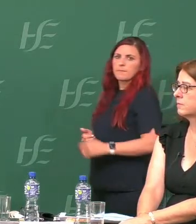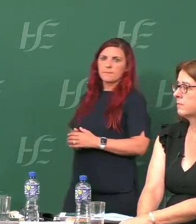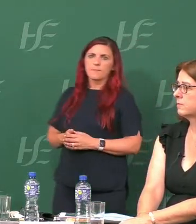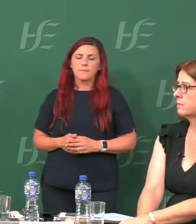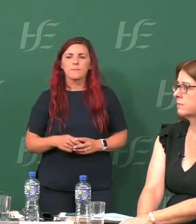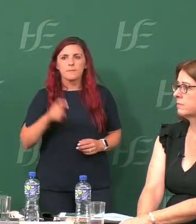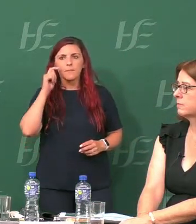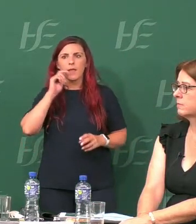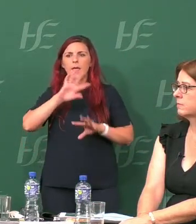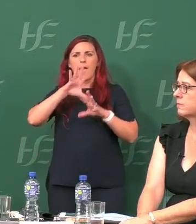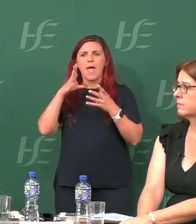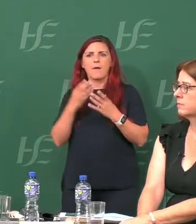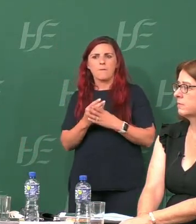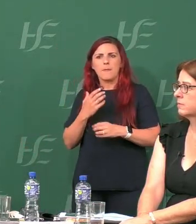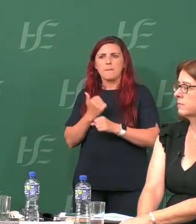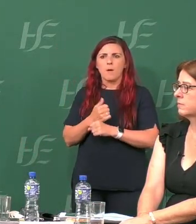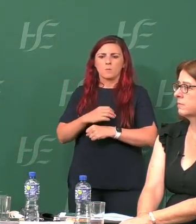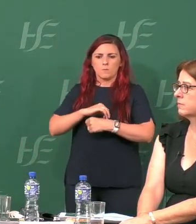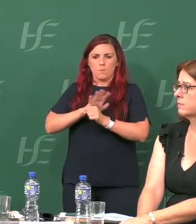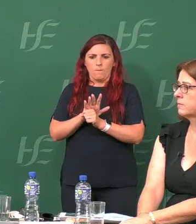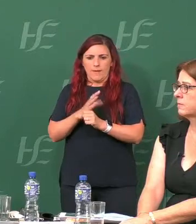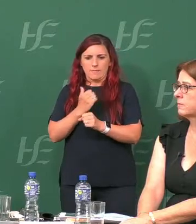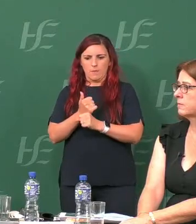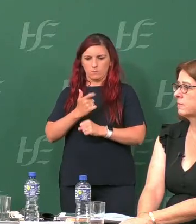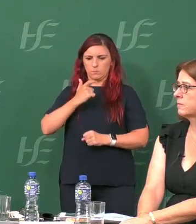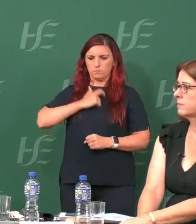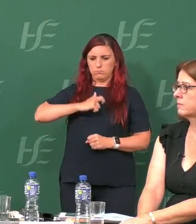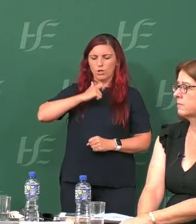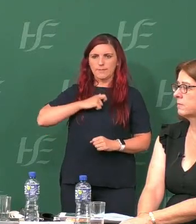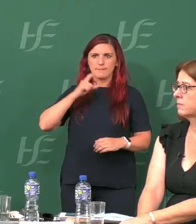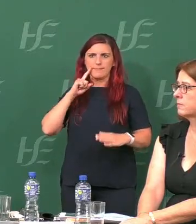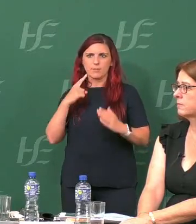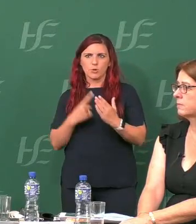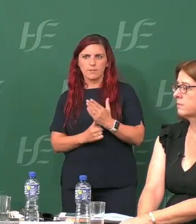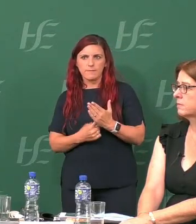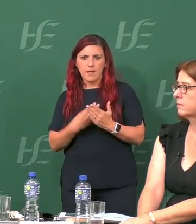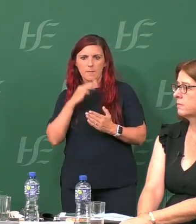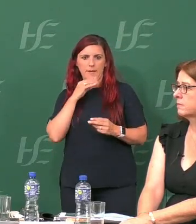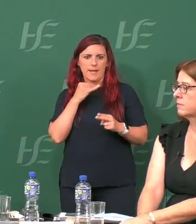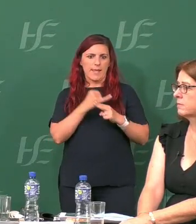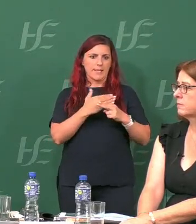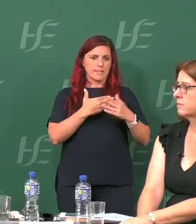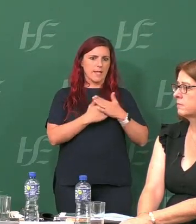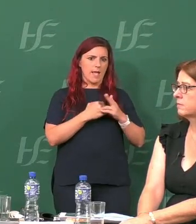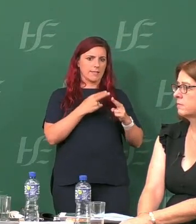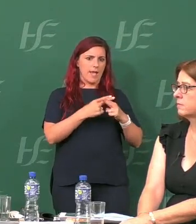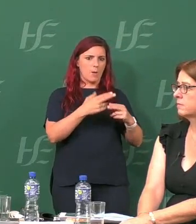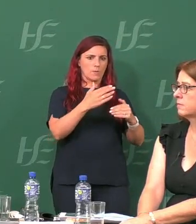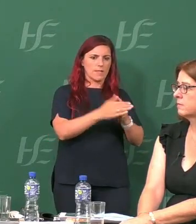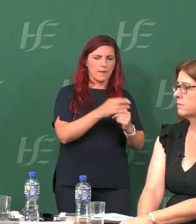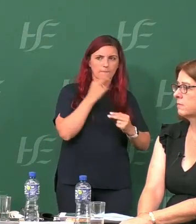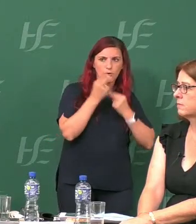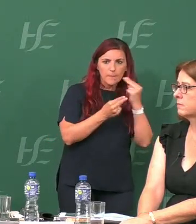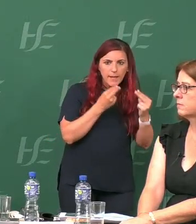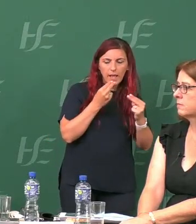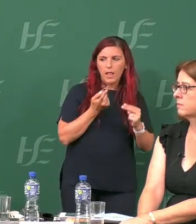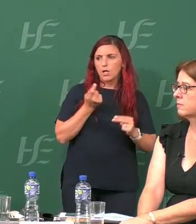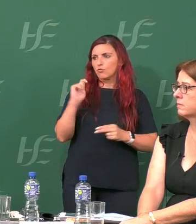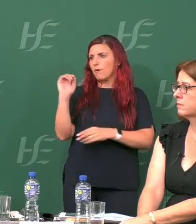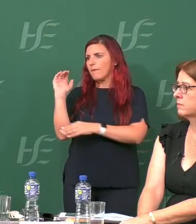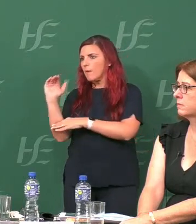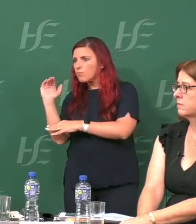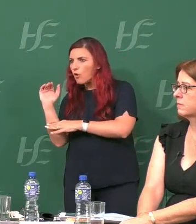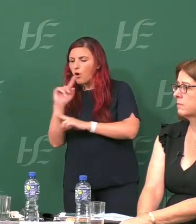making personal judgments and personal risk assessments, whether that's going indoors for a meal or going outdoors for a meal, whether it's travelling abroad or staying